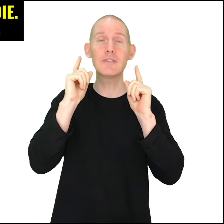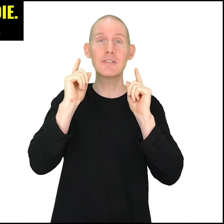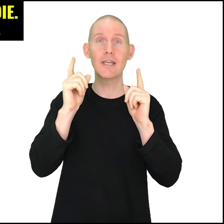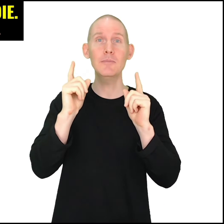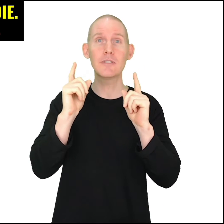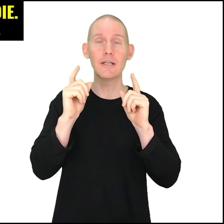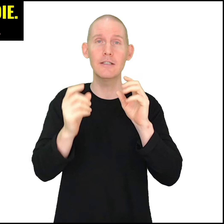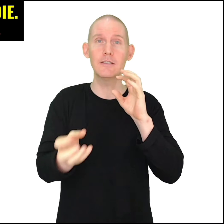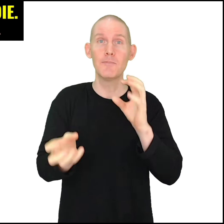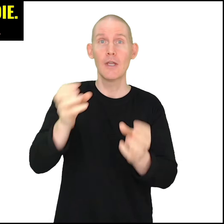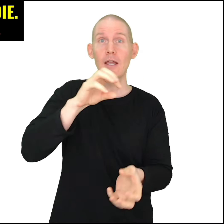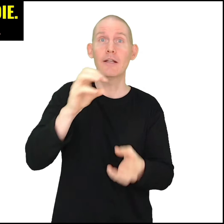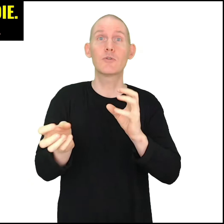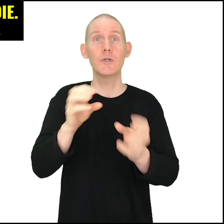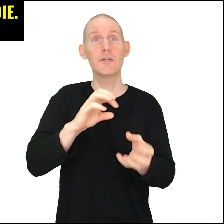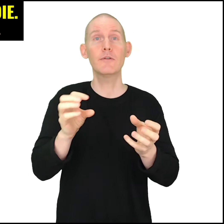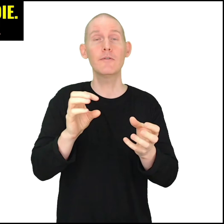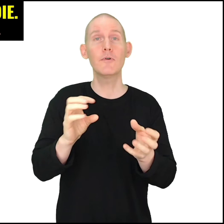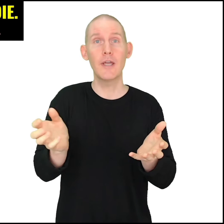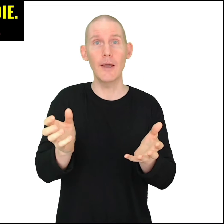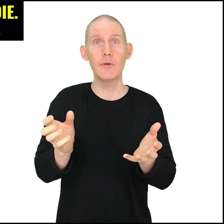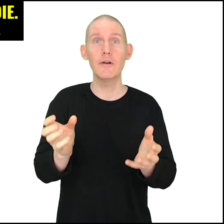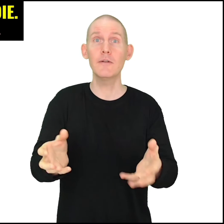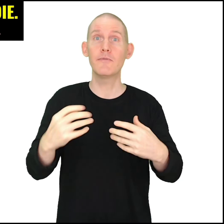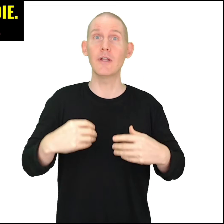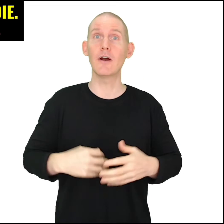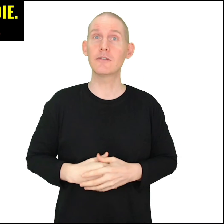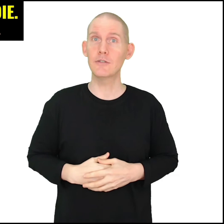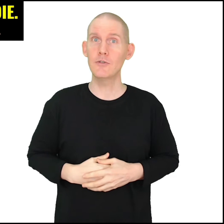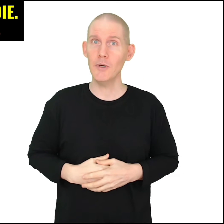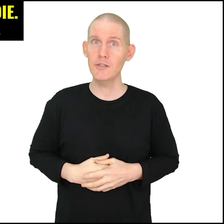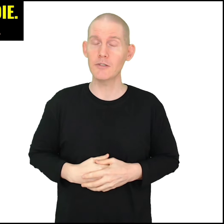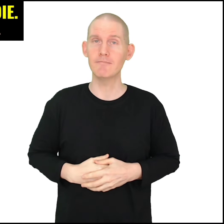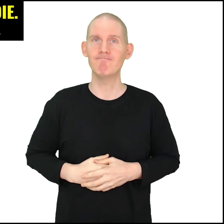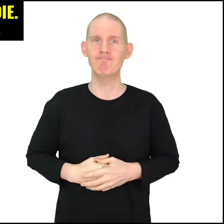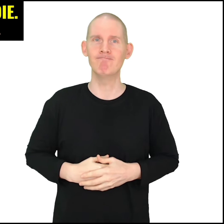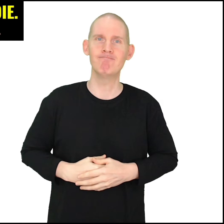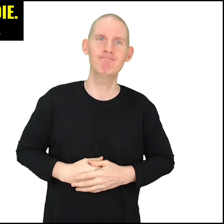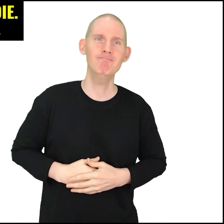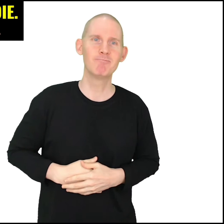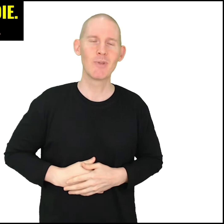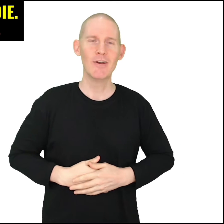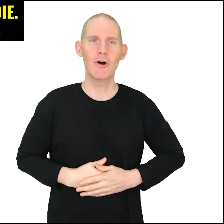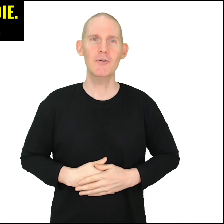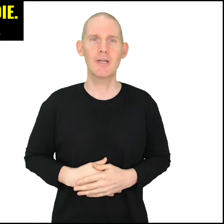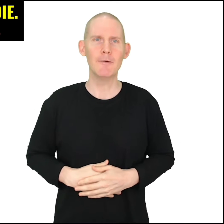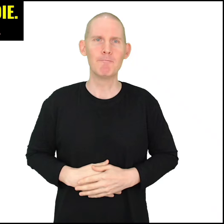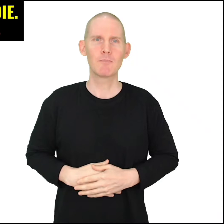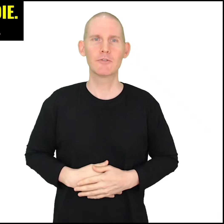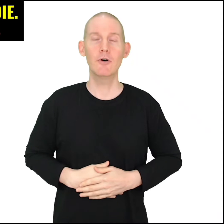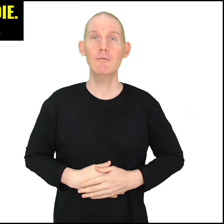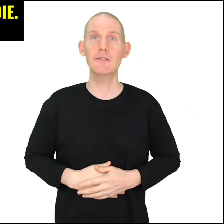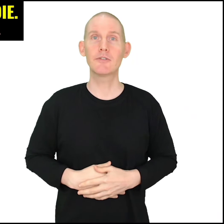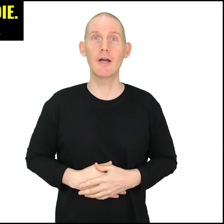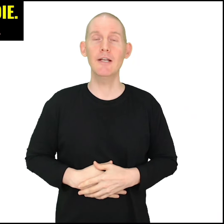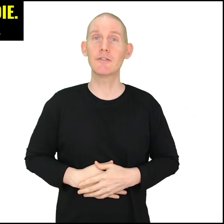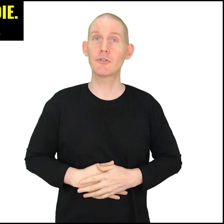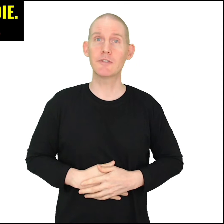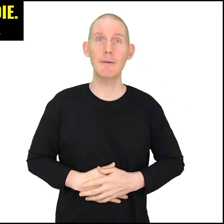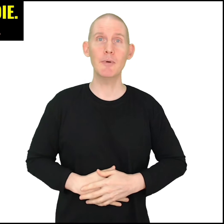same sentence and switch out the vocabulary to fit our situation. Okay, so let's sign it. Let's go step by